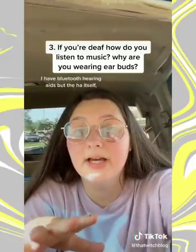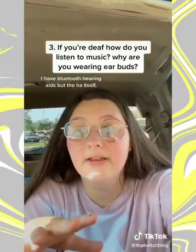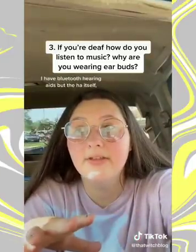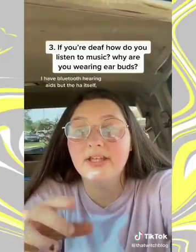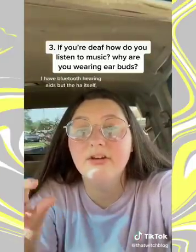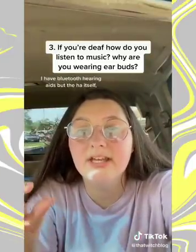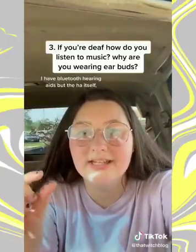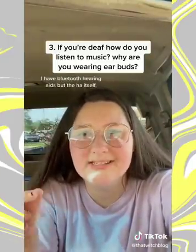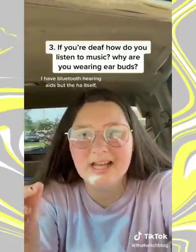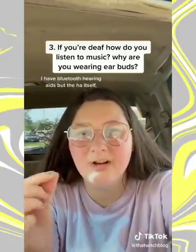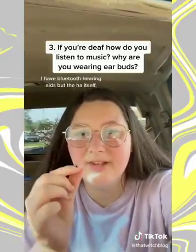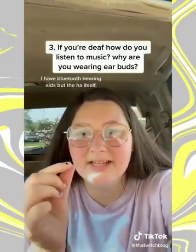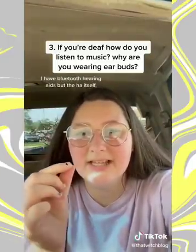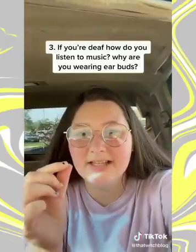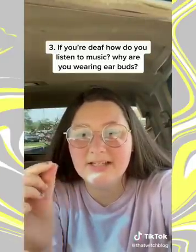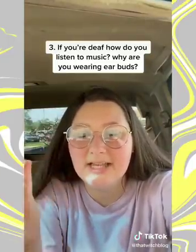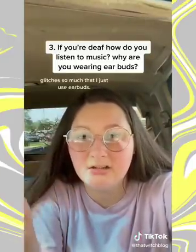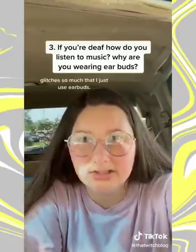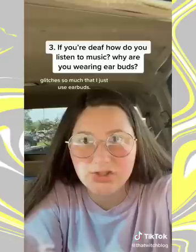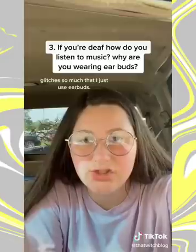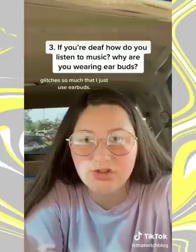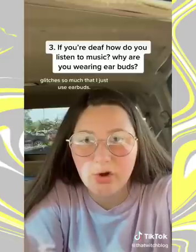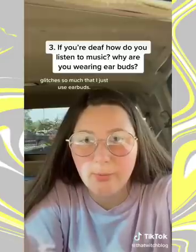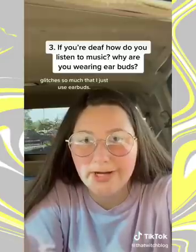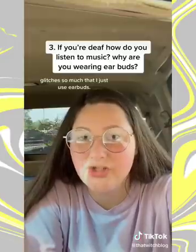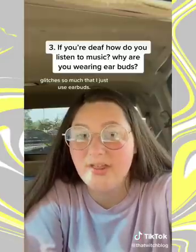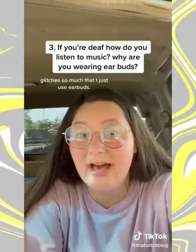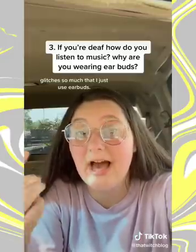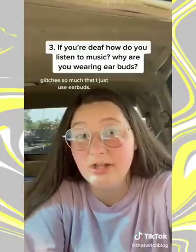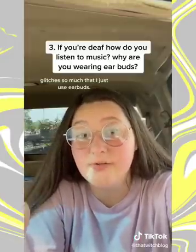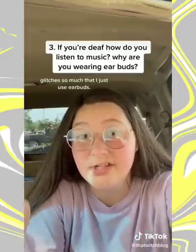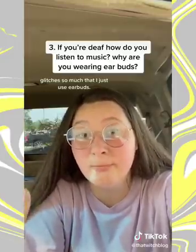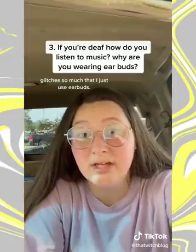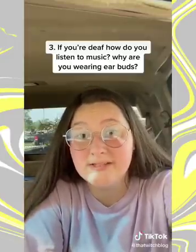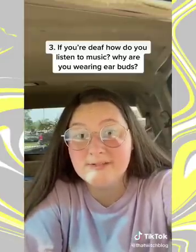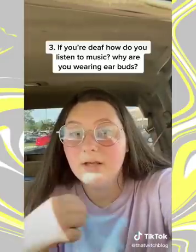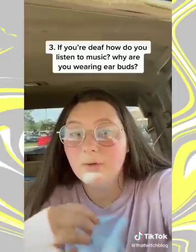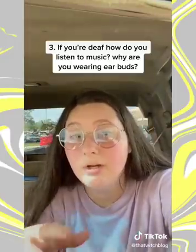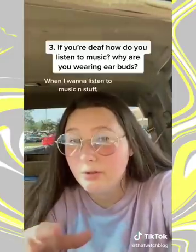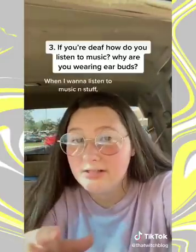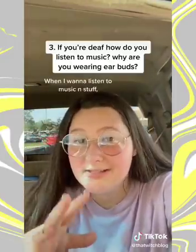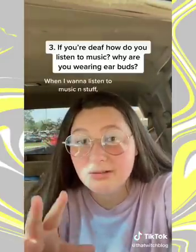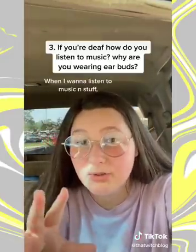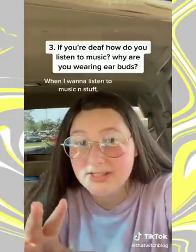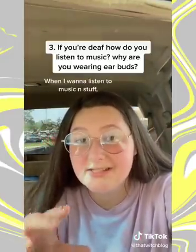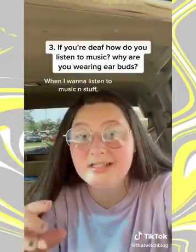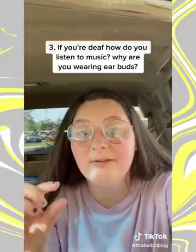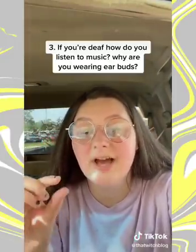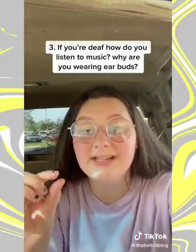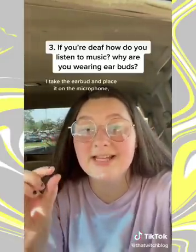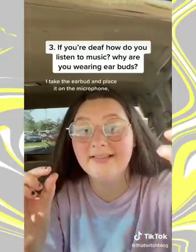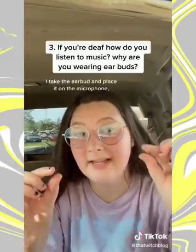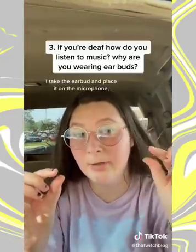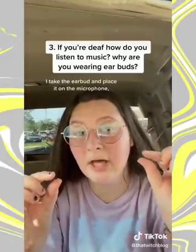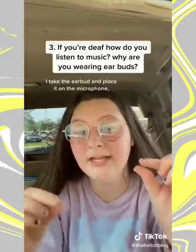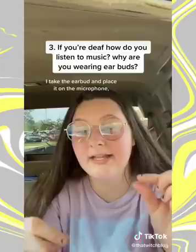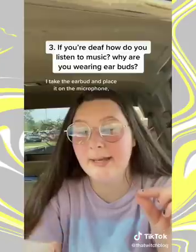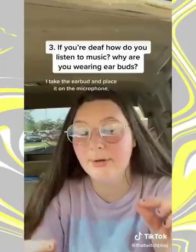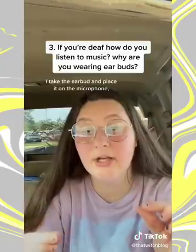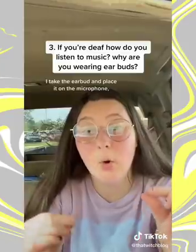the hearing aid itself, it glitches so much that I use earbuds. When I want to listen to music and stuff, I take the earbud and I put it on